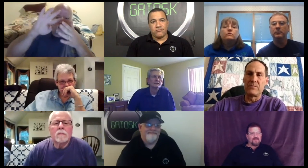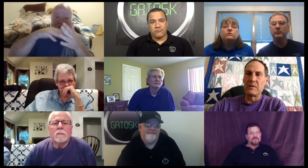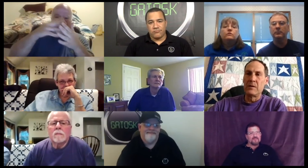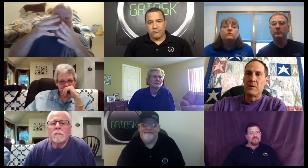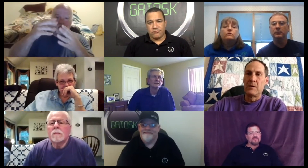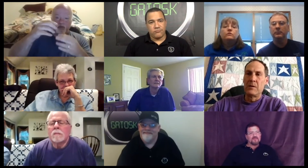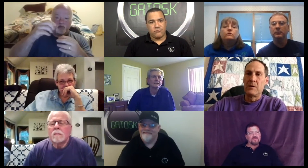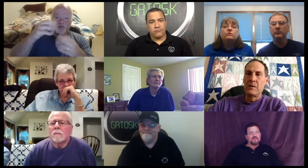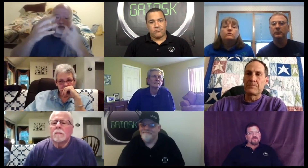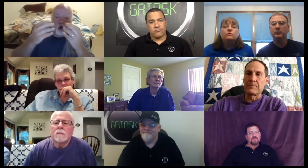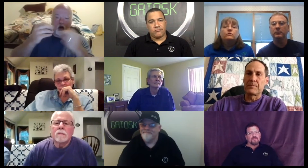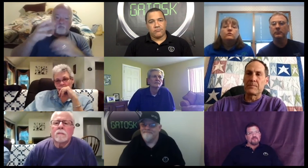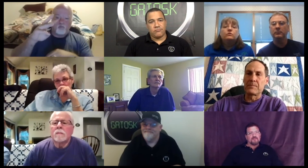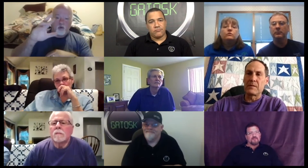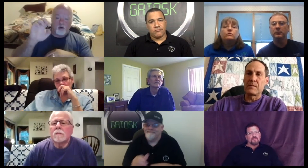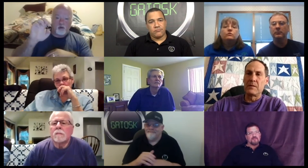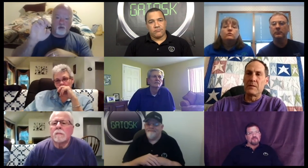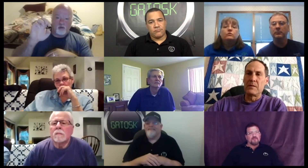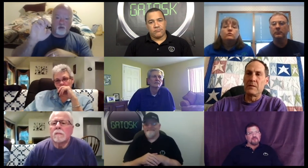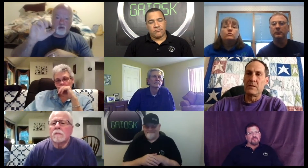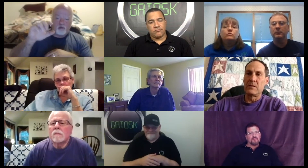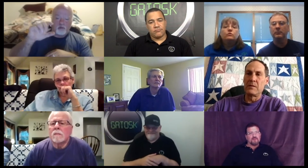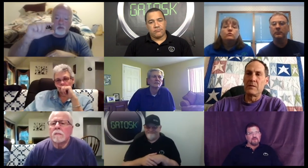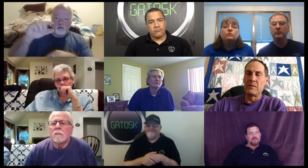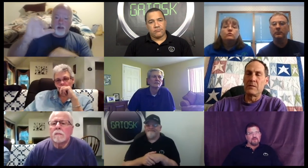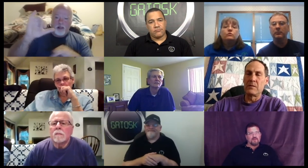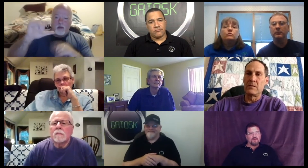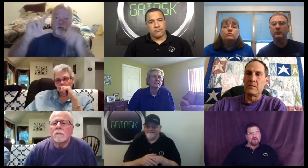Michael. The software,